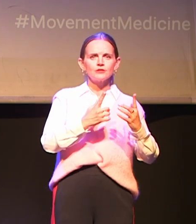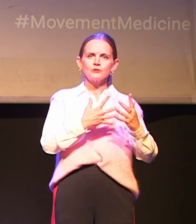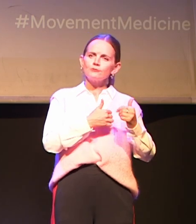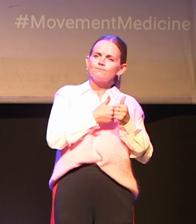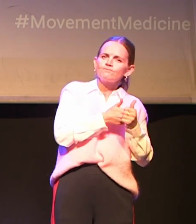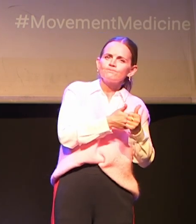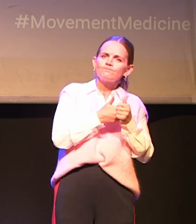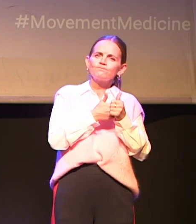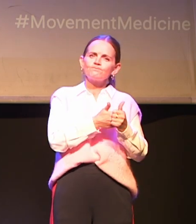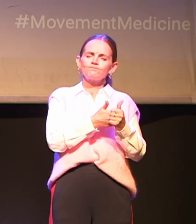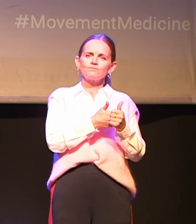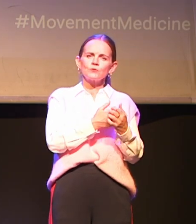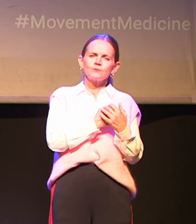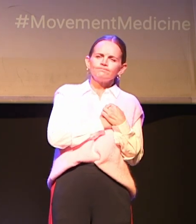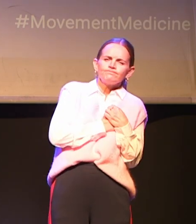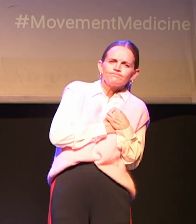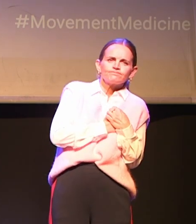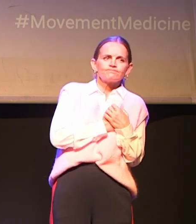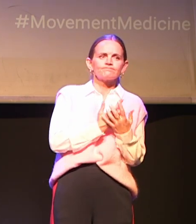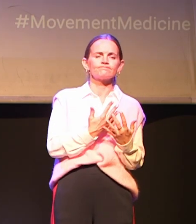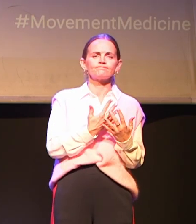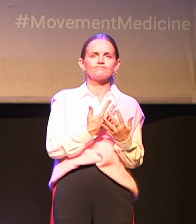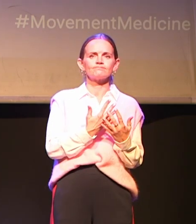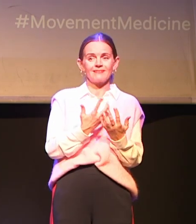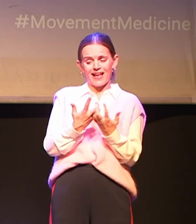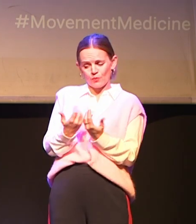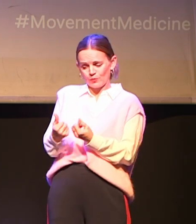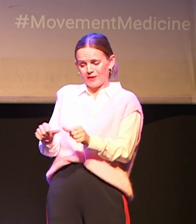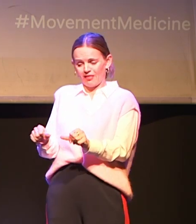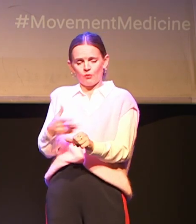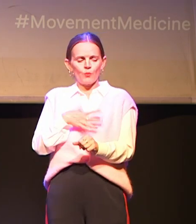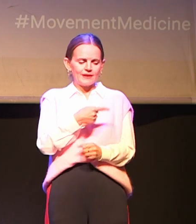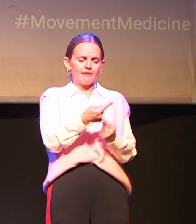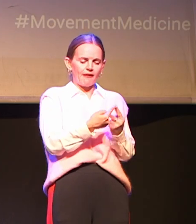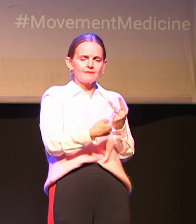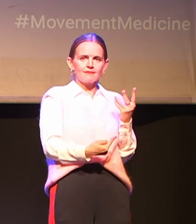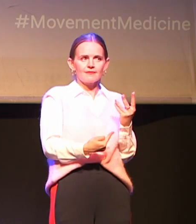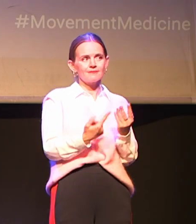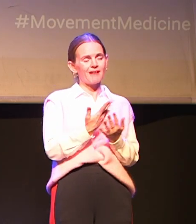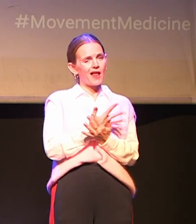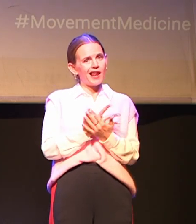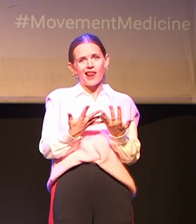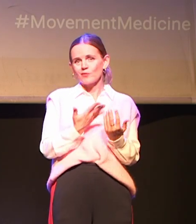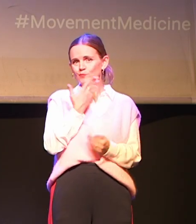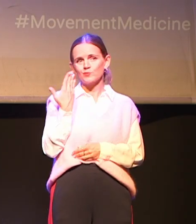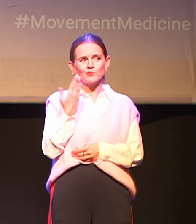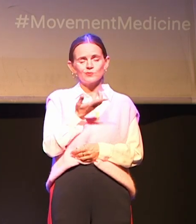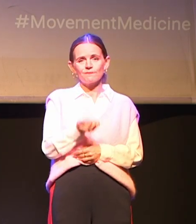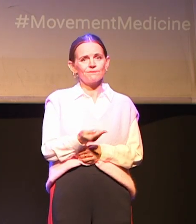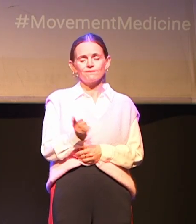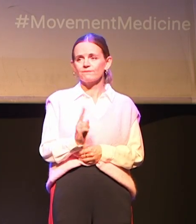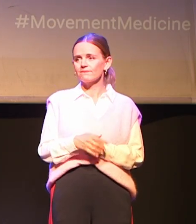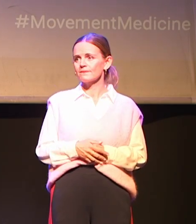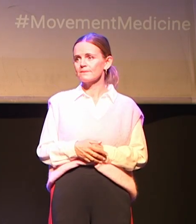You know what I'm saying? To get there, we need that. And a lot of us don't have that. We